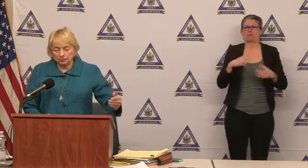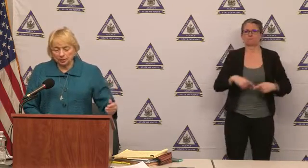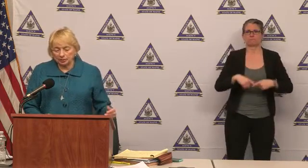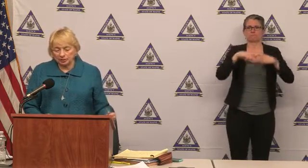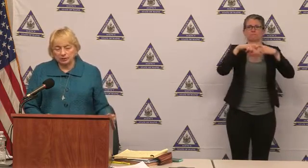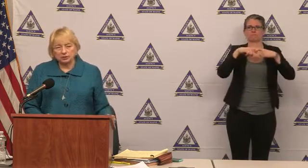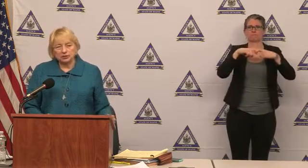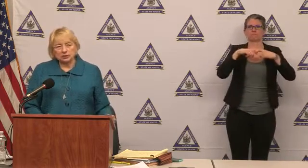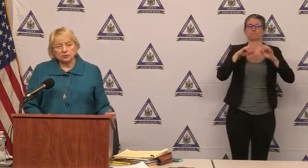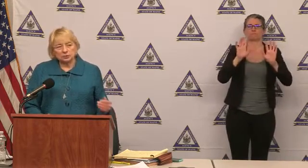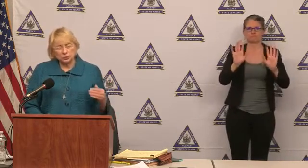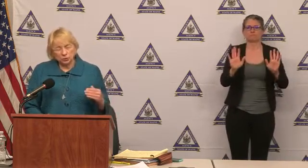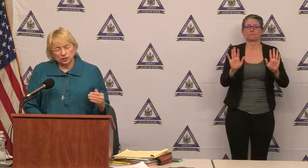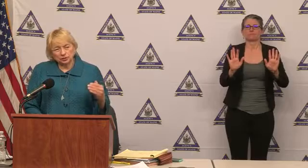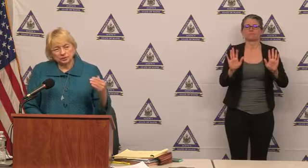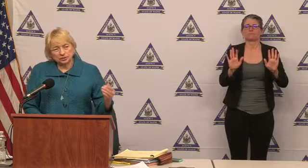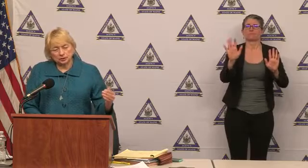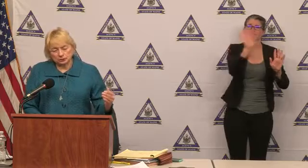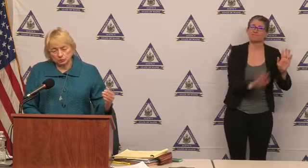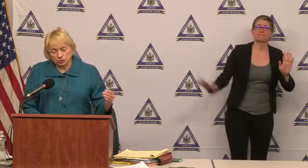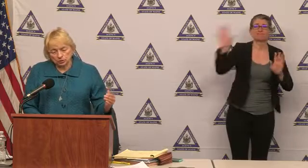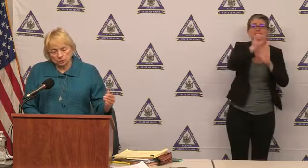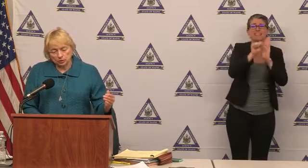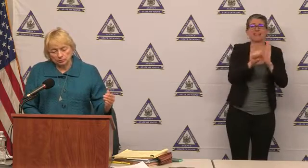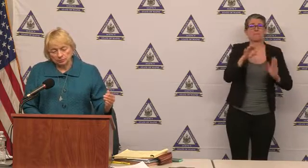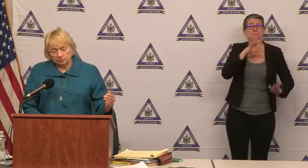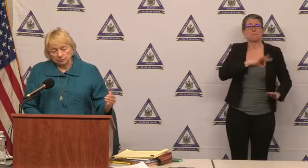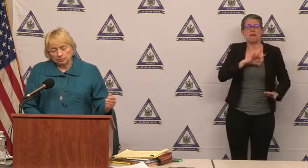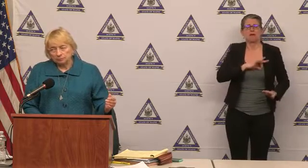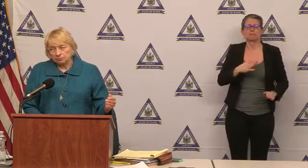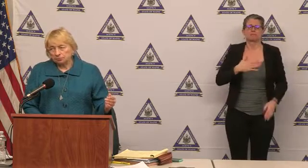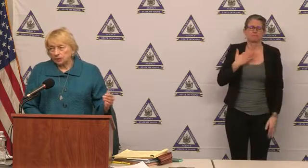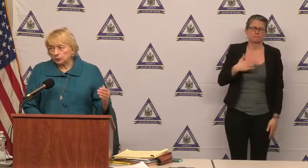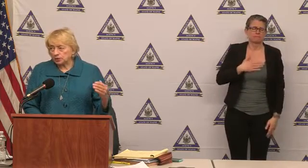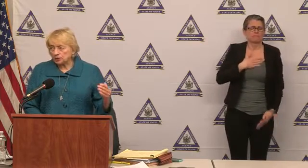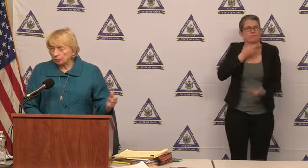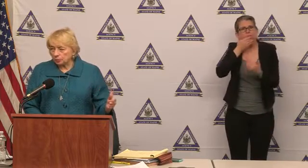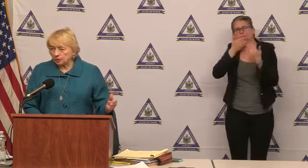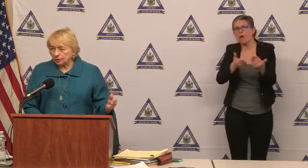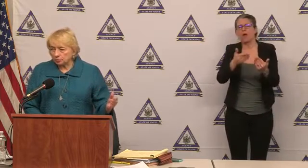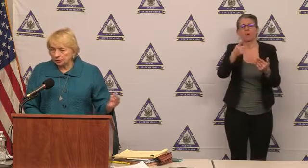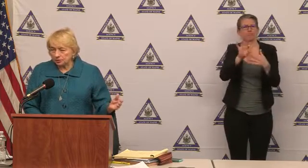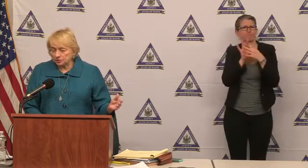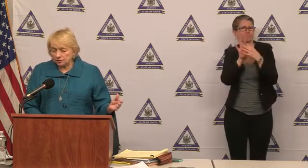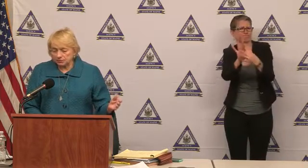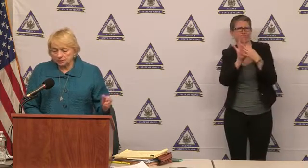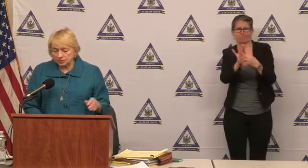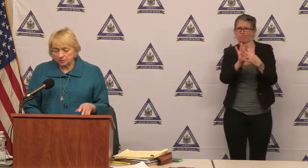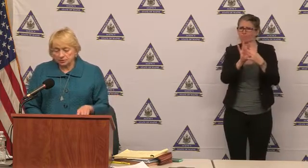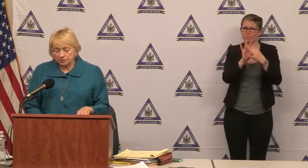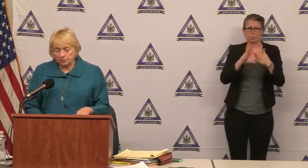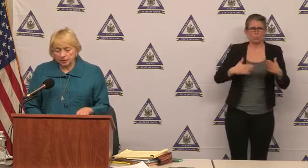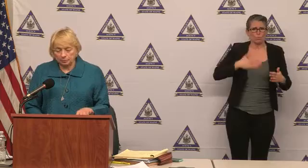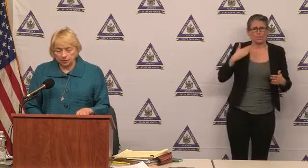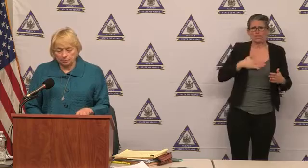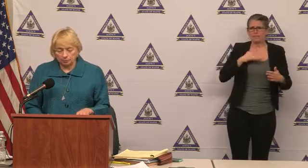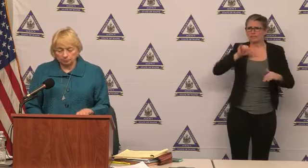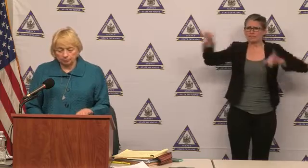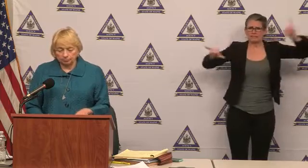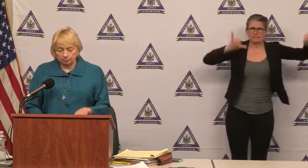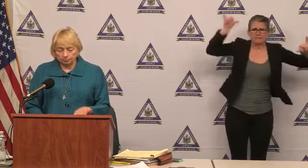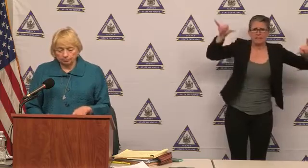new environment, to working still to ensure that we still provide critical services to Maine